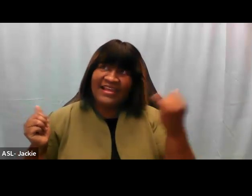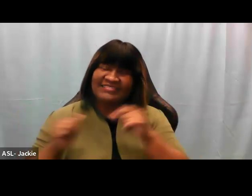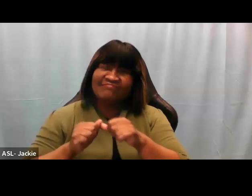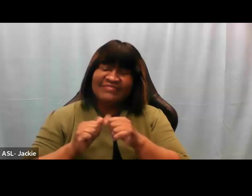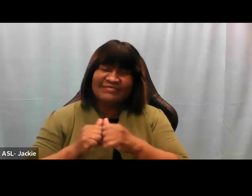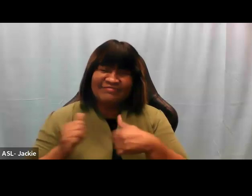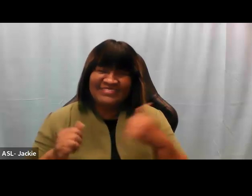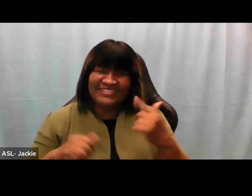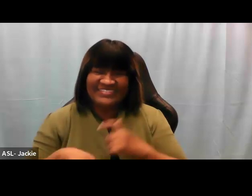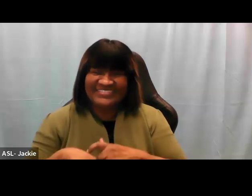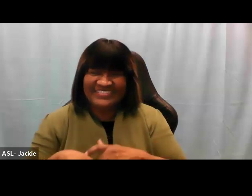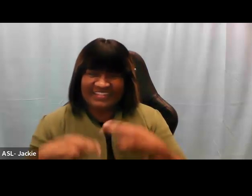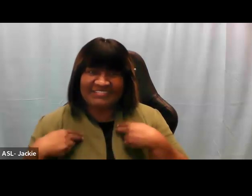kidding.